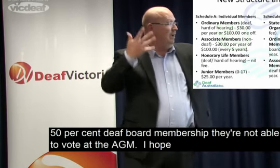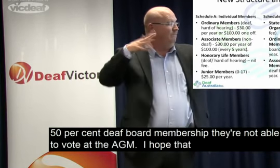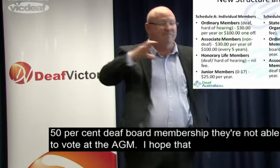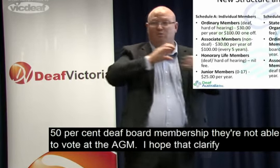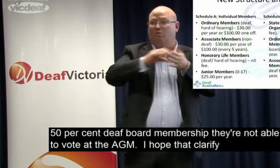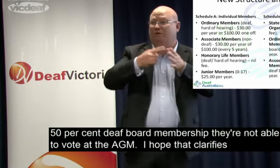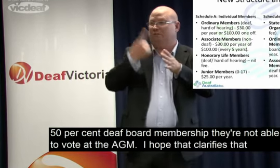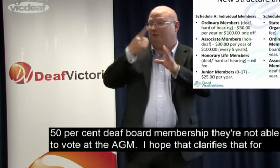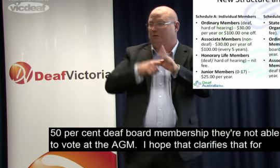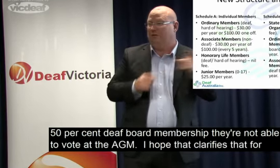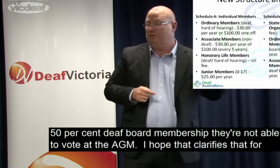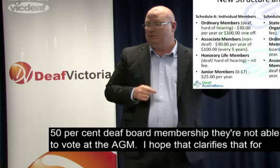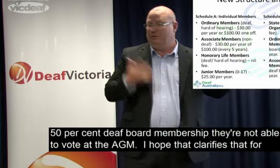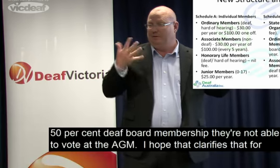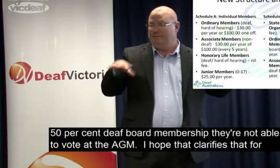So for the deaf organisations, it's $50 a year,